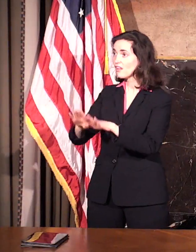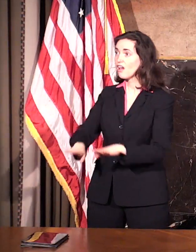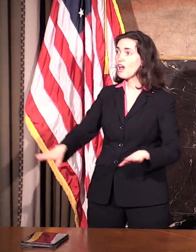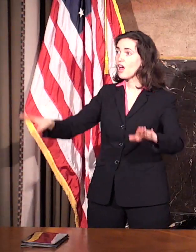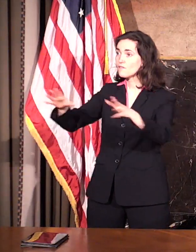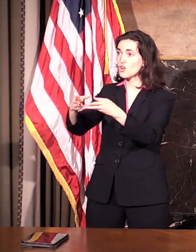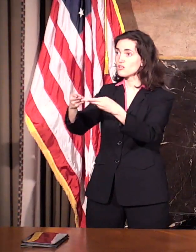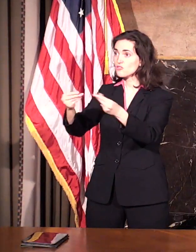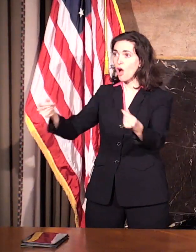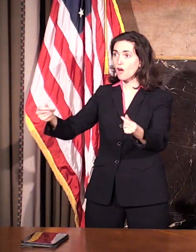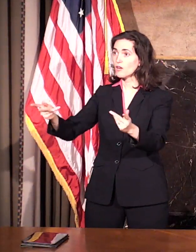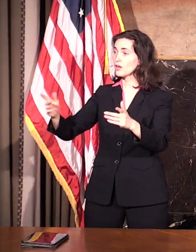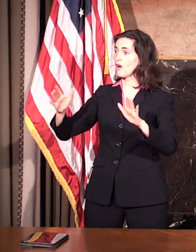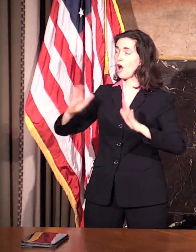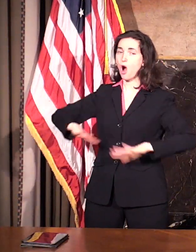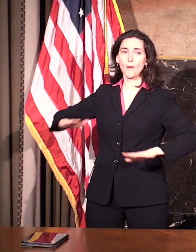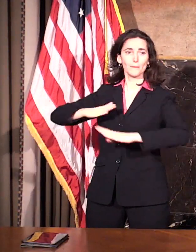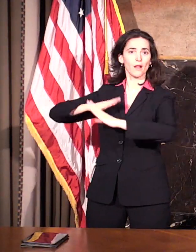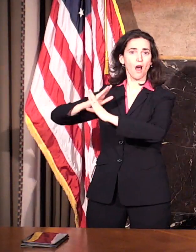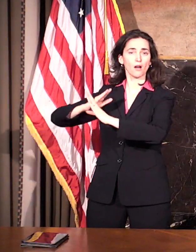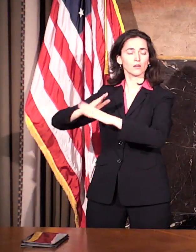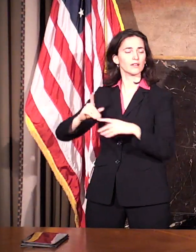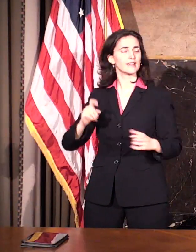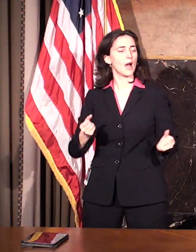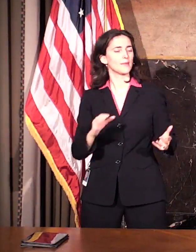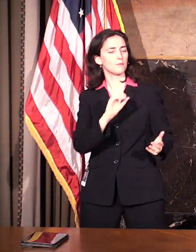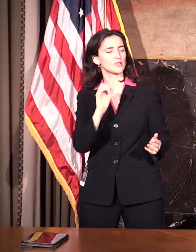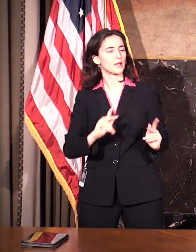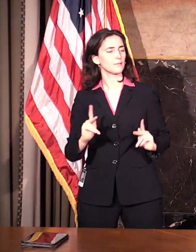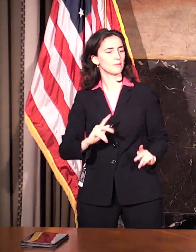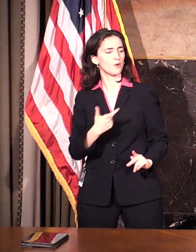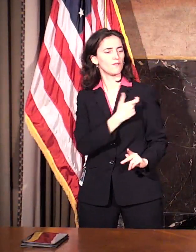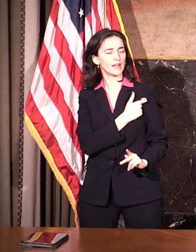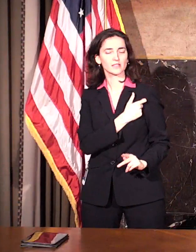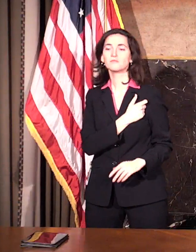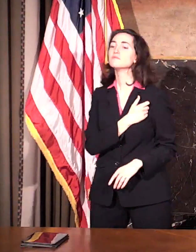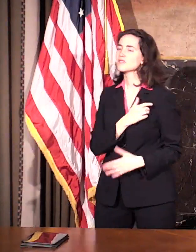that. Probably somewhere around 65, 70%.